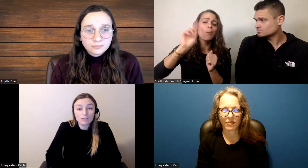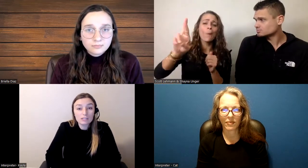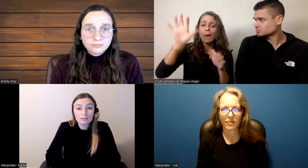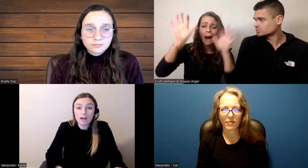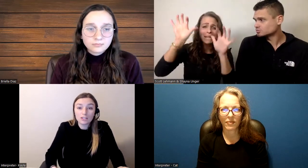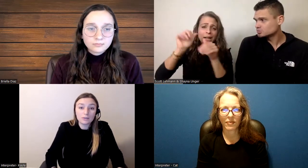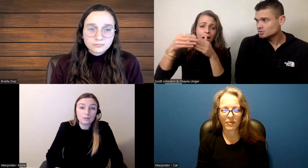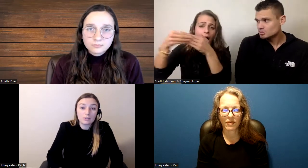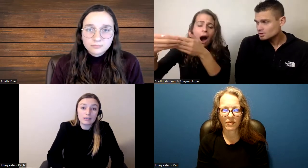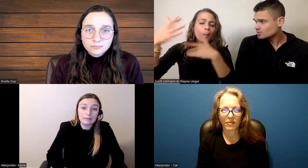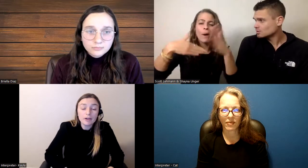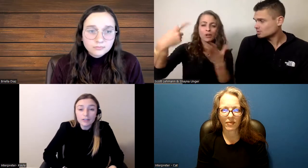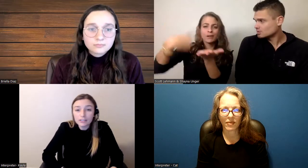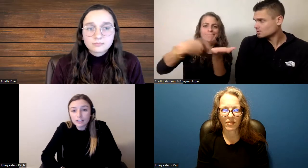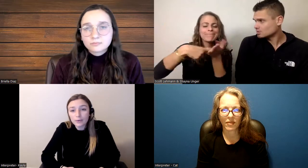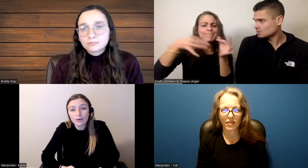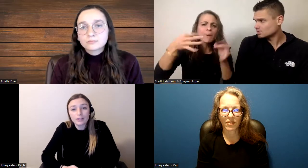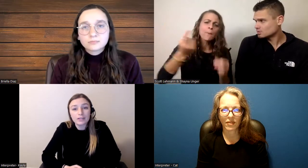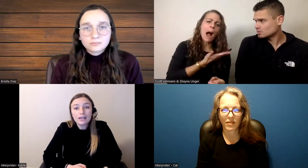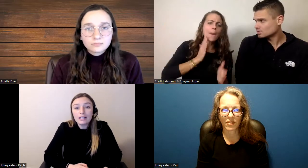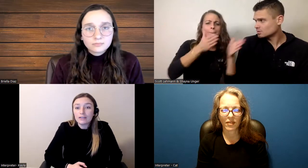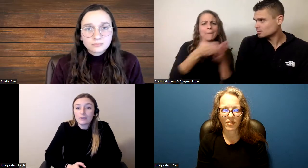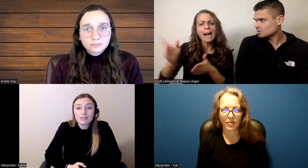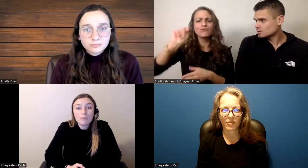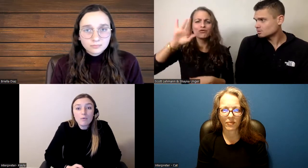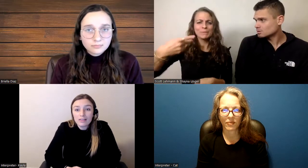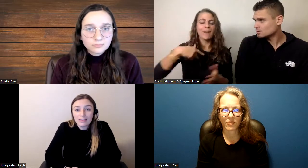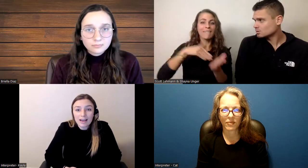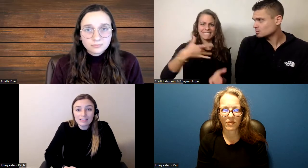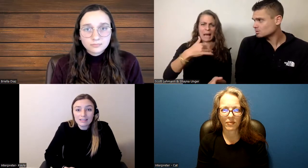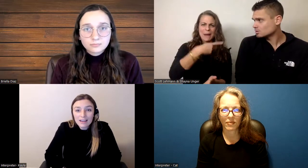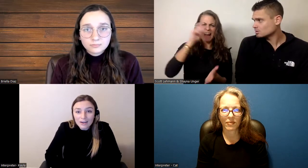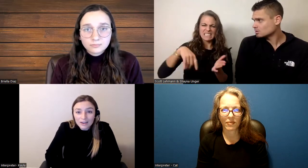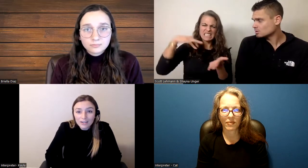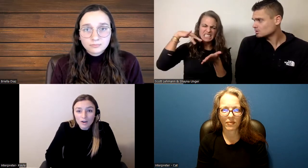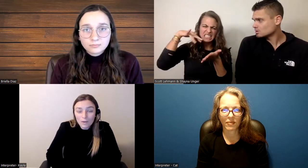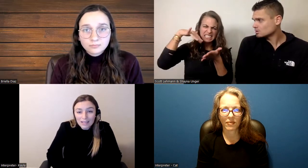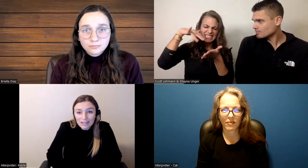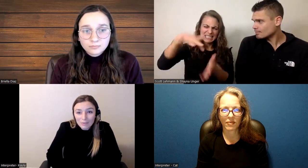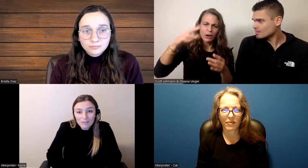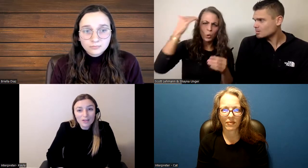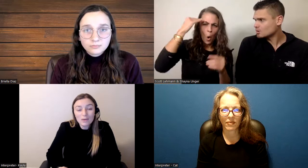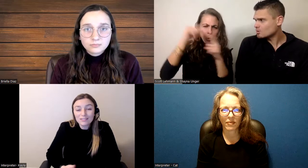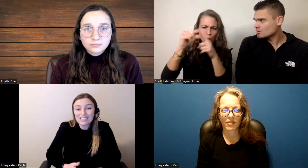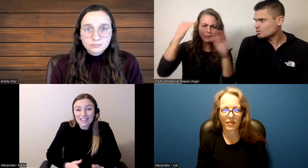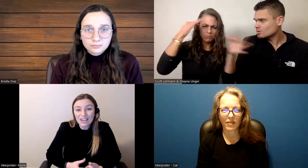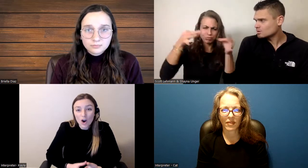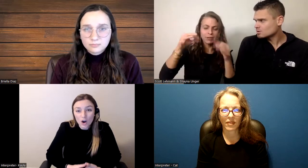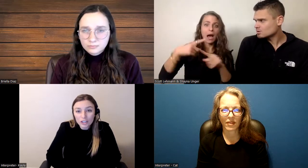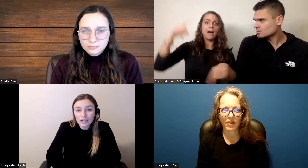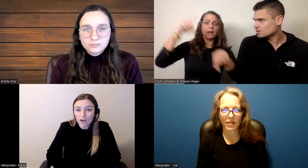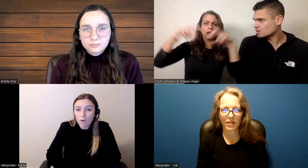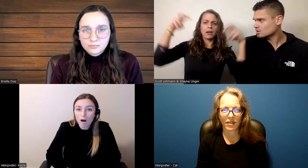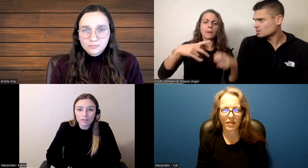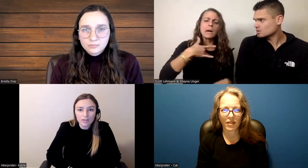you know, talk to a park ranger or, you know, someone that is there, you know, we feel like we have to study